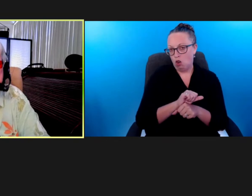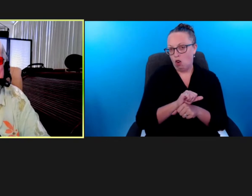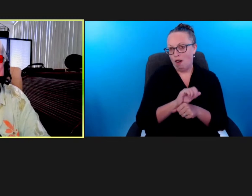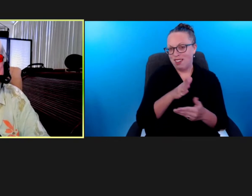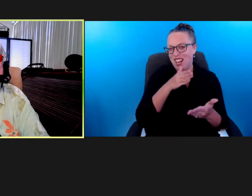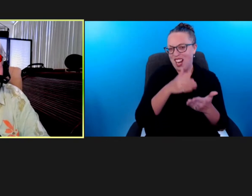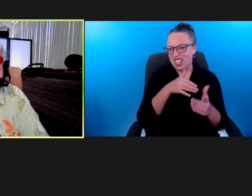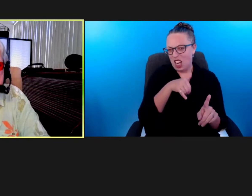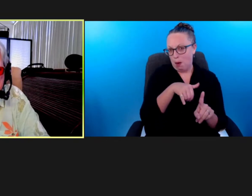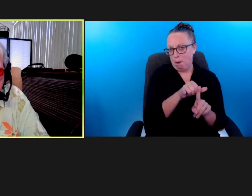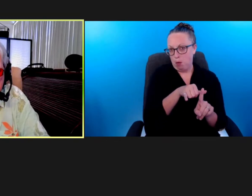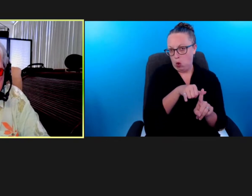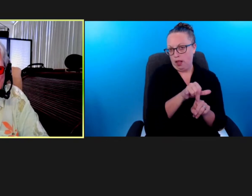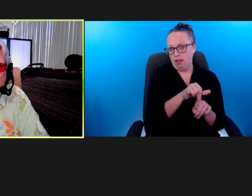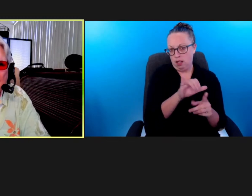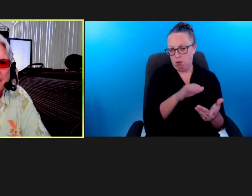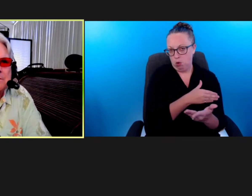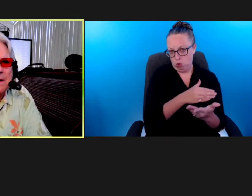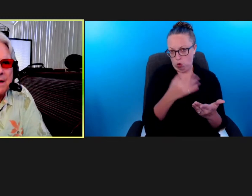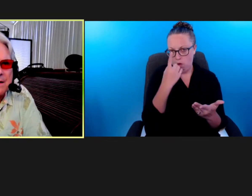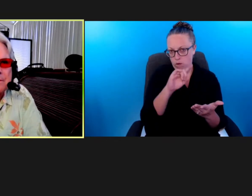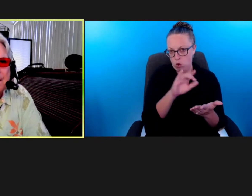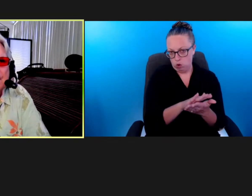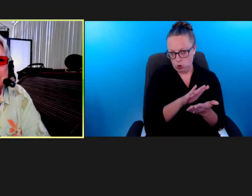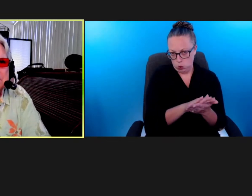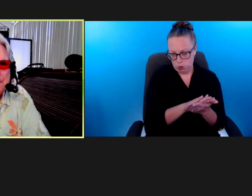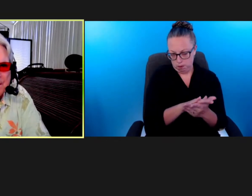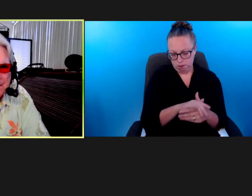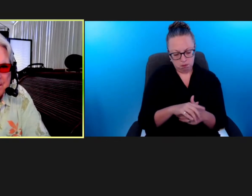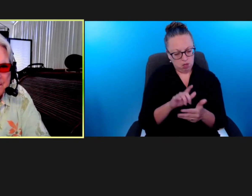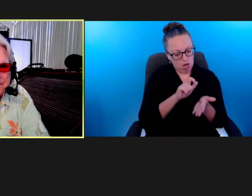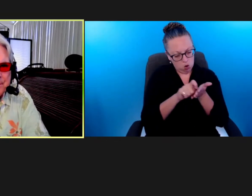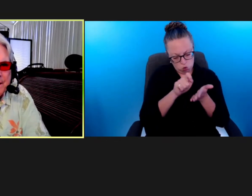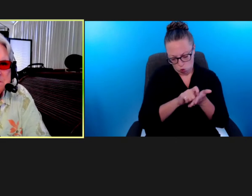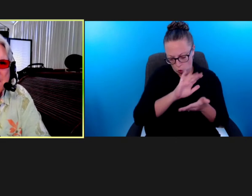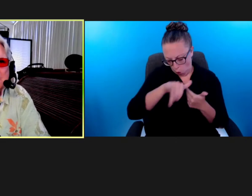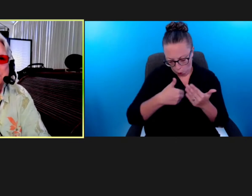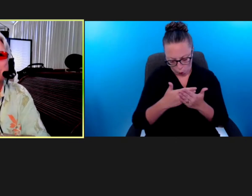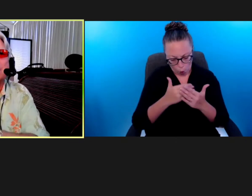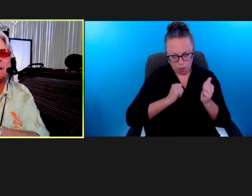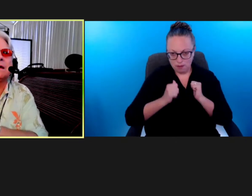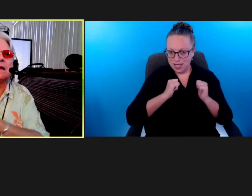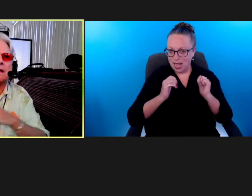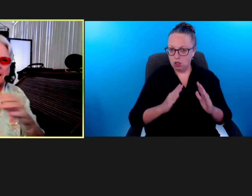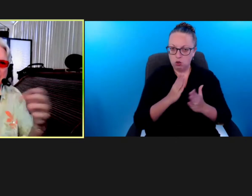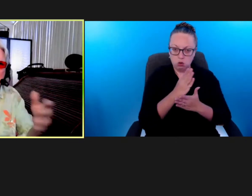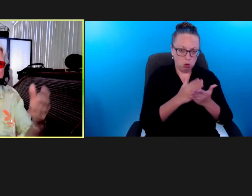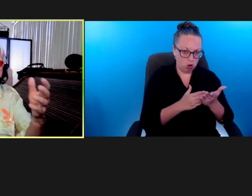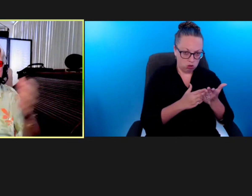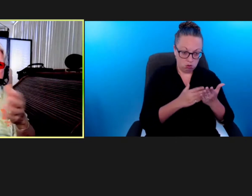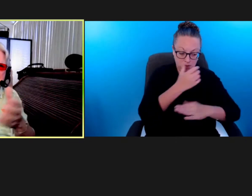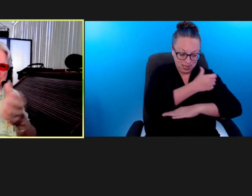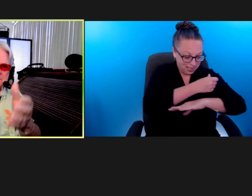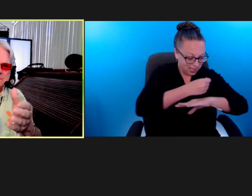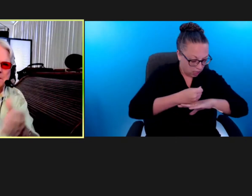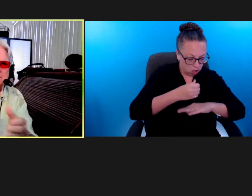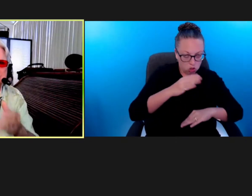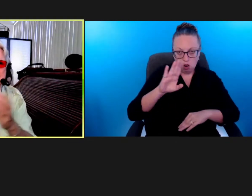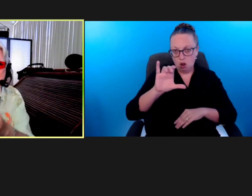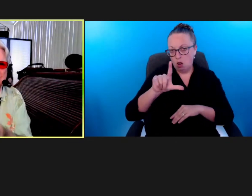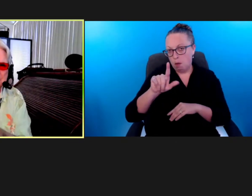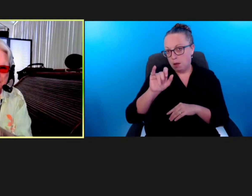schools entitled How Big Is Your Circle? I had written every actor's part, stage blocking, and even some